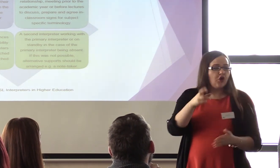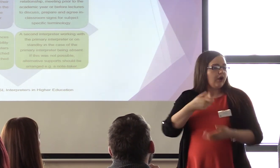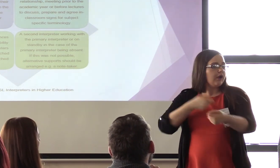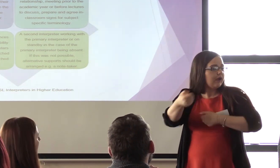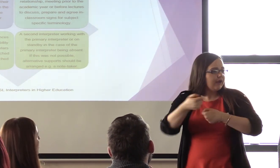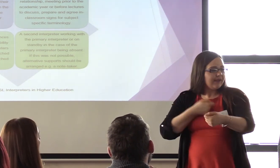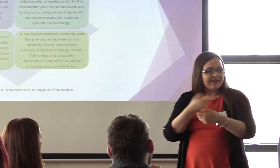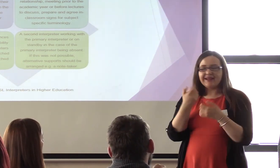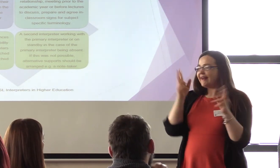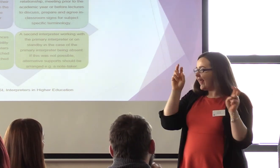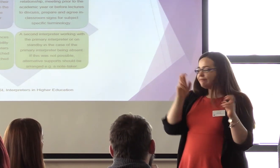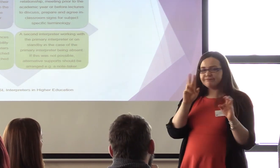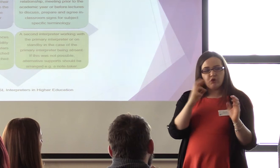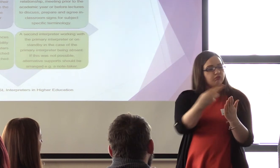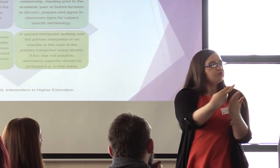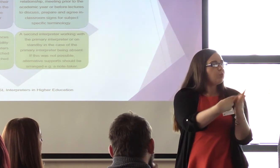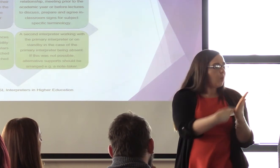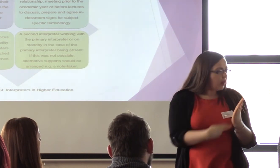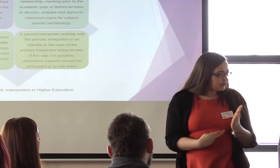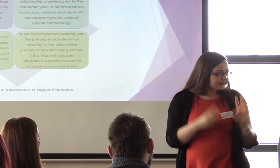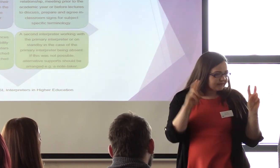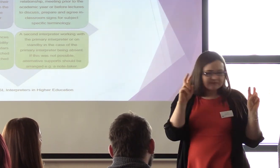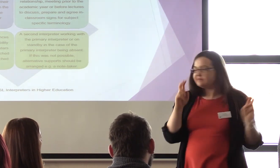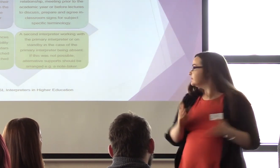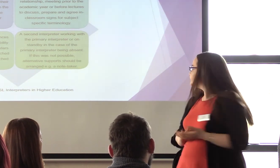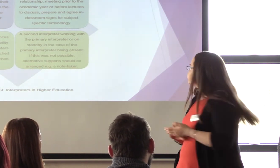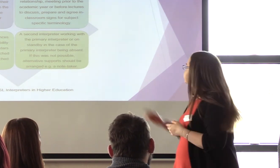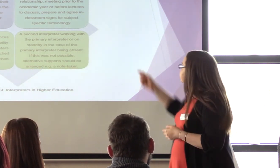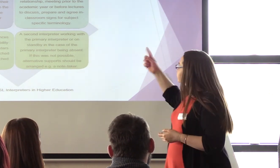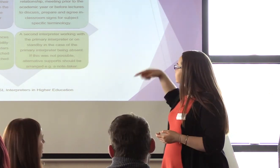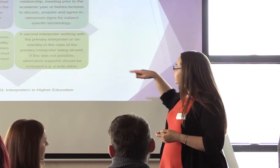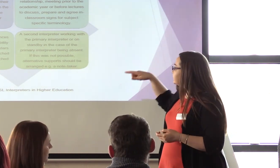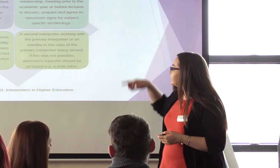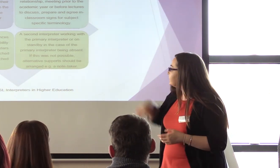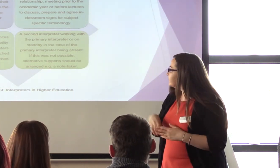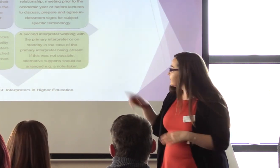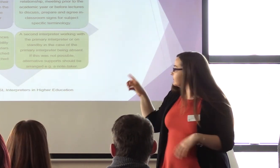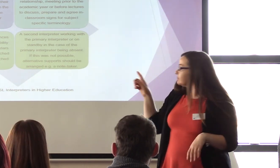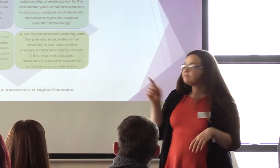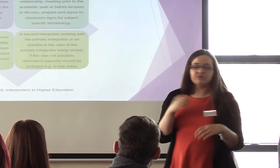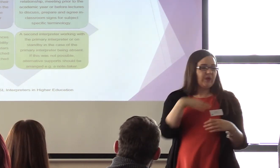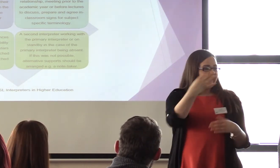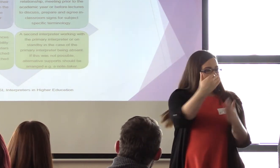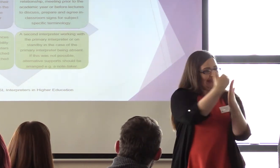language, appropriate, I suppose, kind of ground rules for the relationship. Text me if you're not going to be available, and so